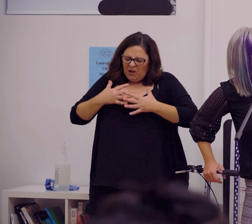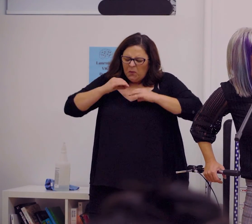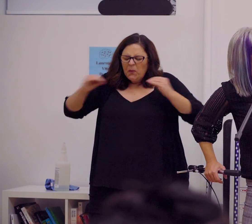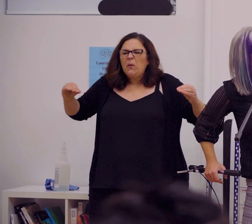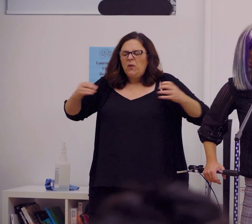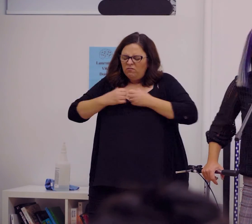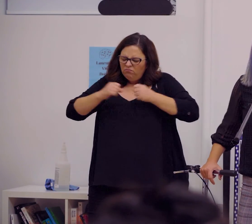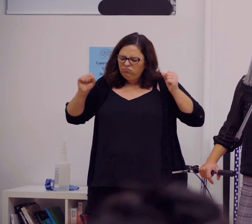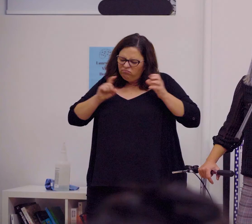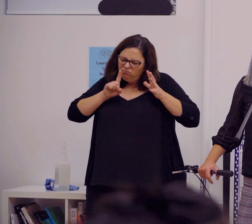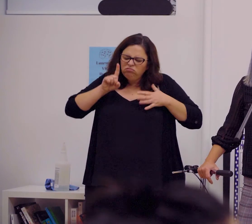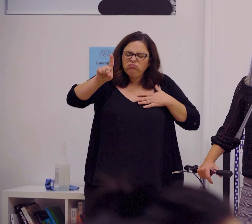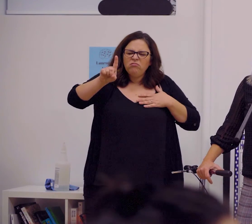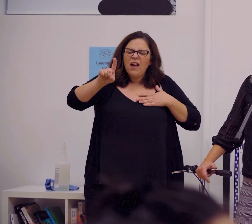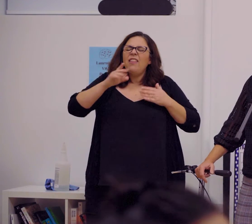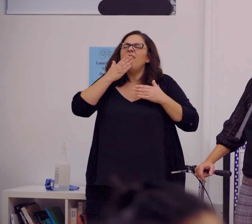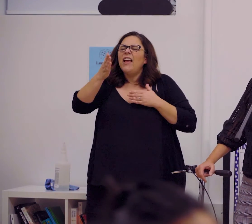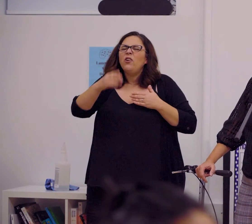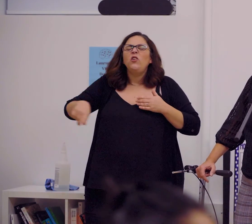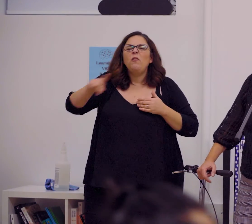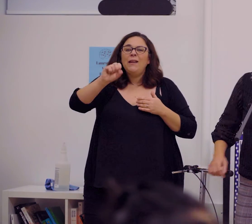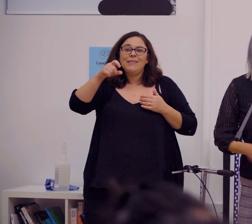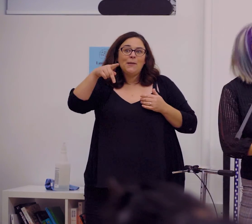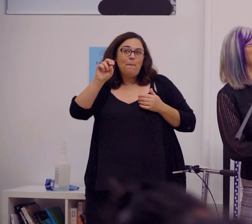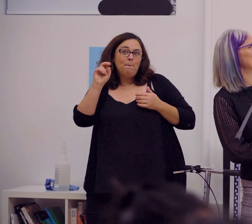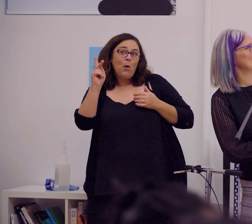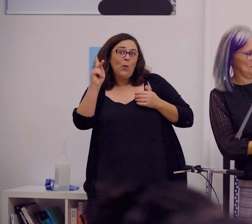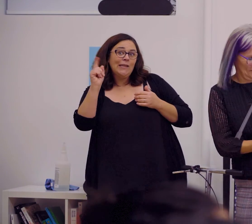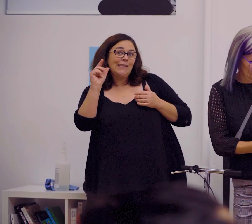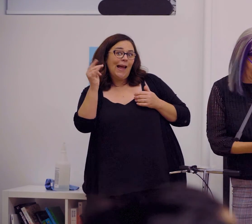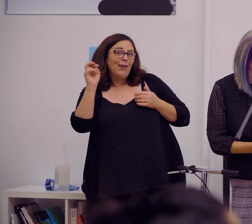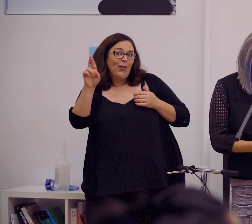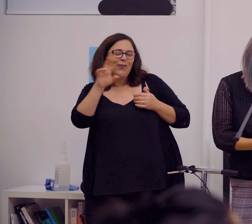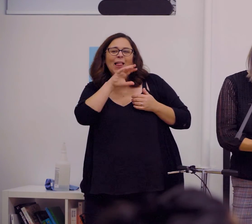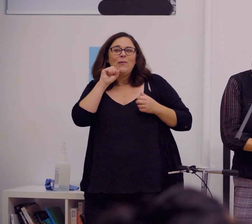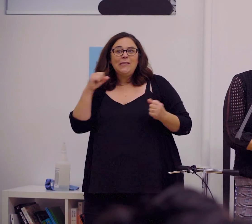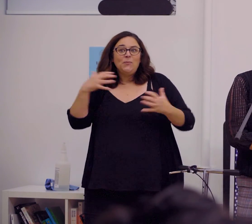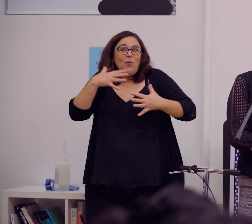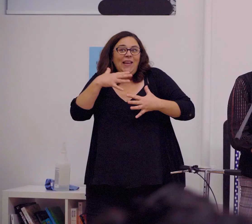You've been spooktacular.